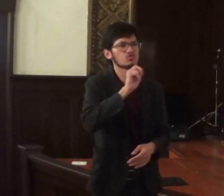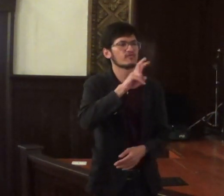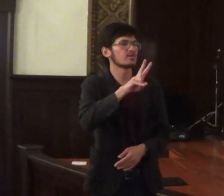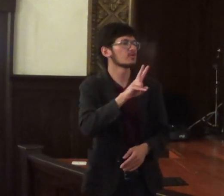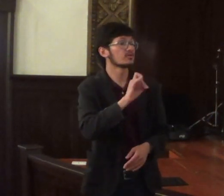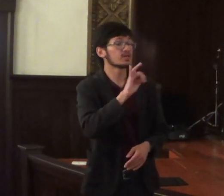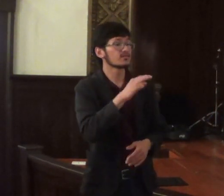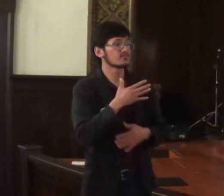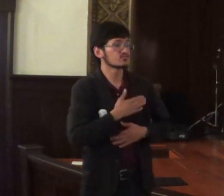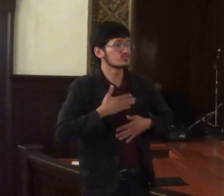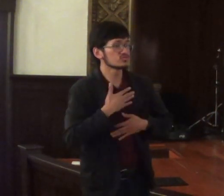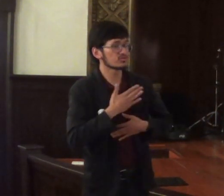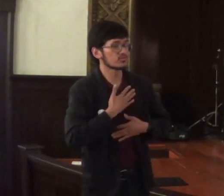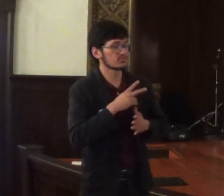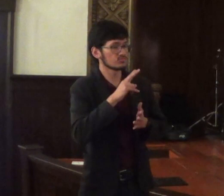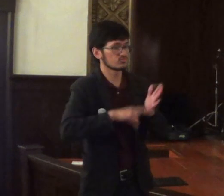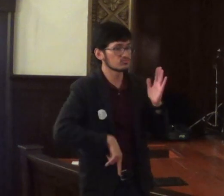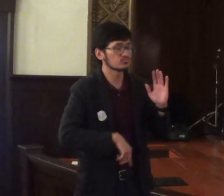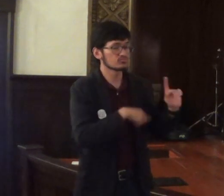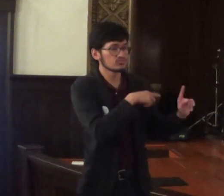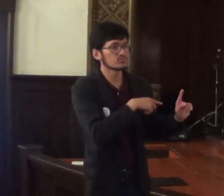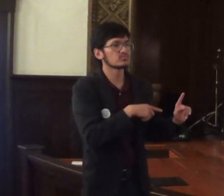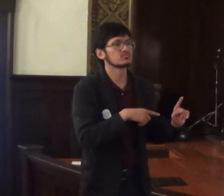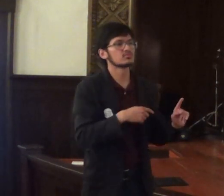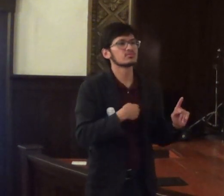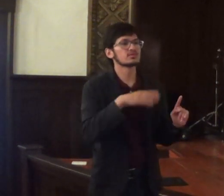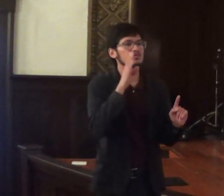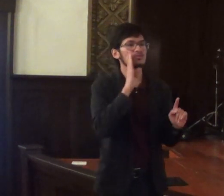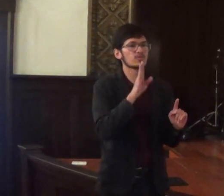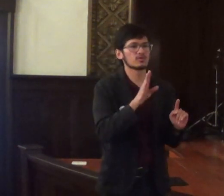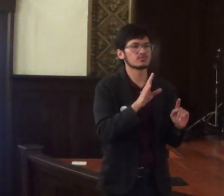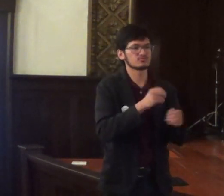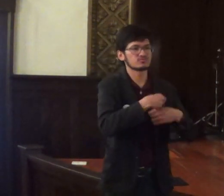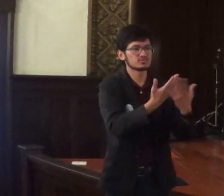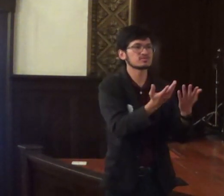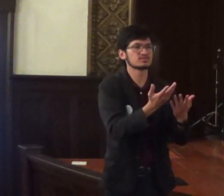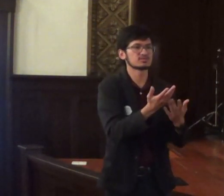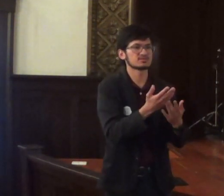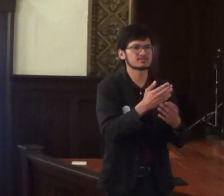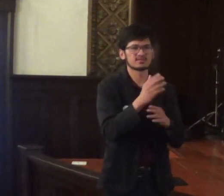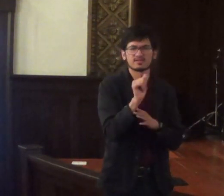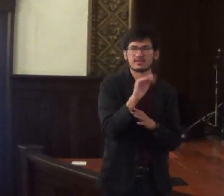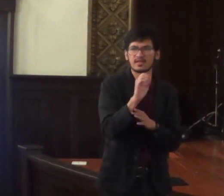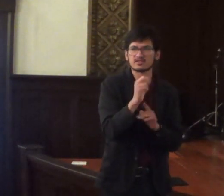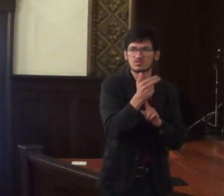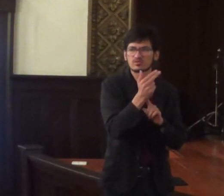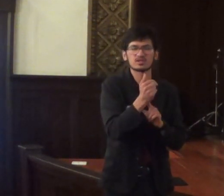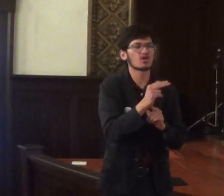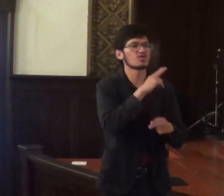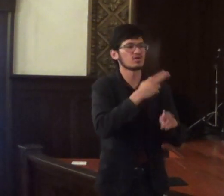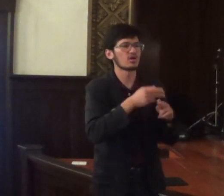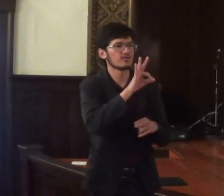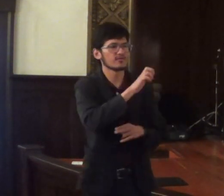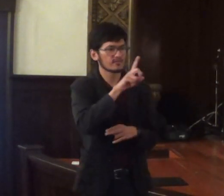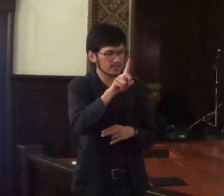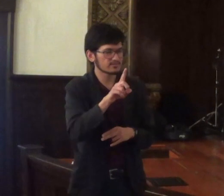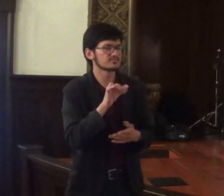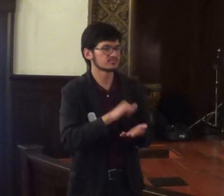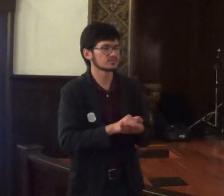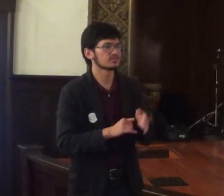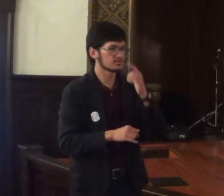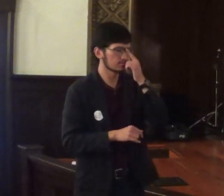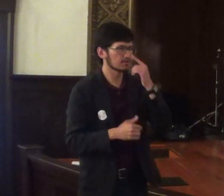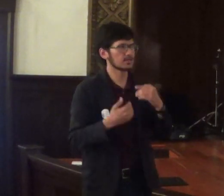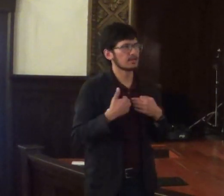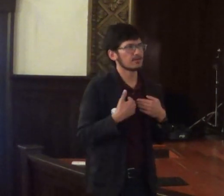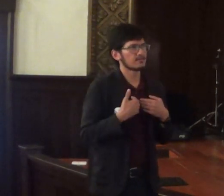hear, November 5th at the Ace Hotel, I'm launching it. It's called Feed. I started to realize that, so I have these other books. Right,